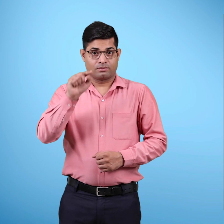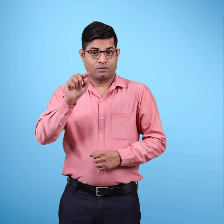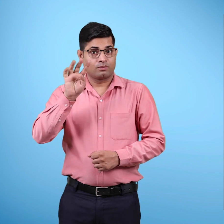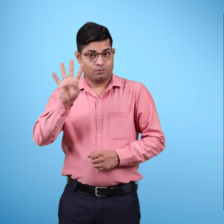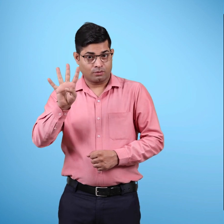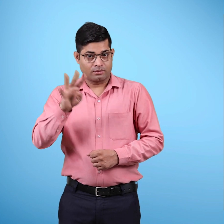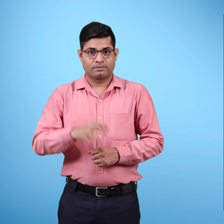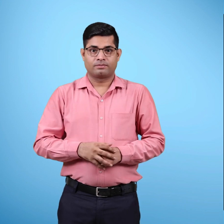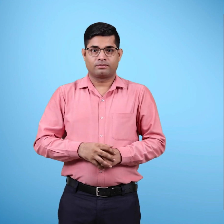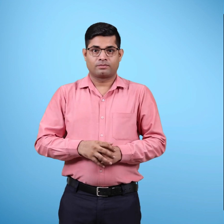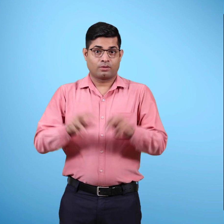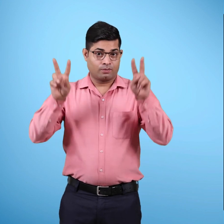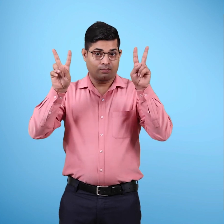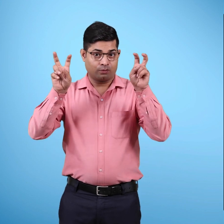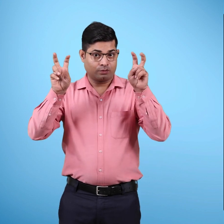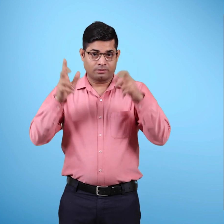Seven point four.